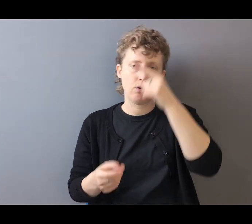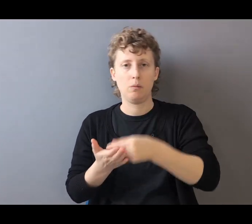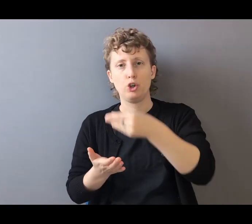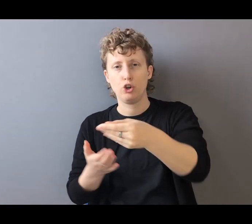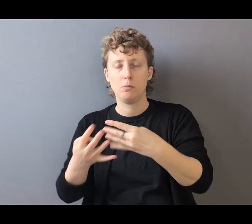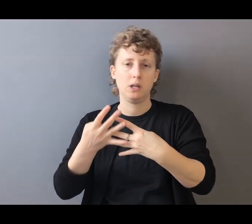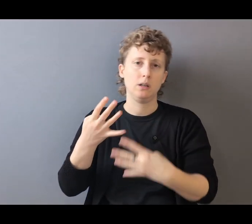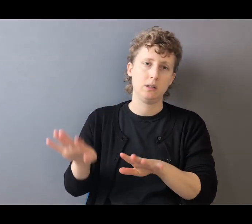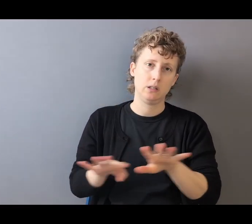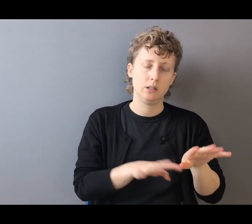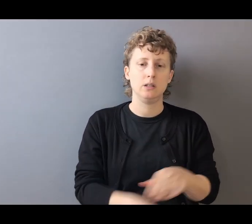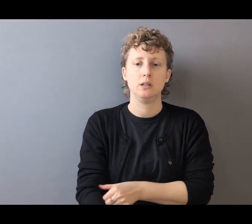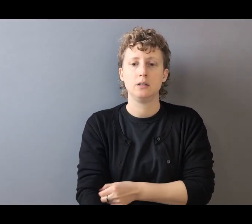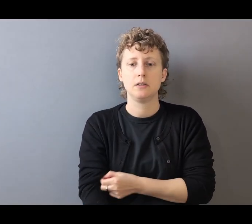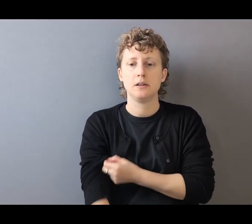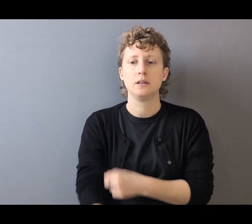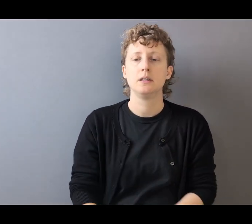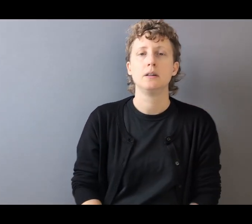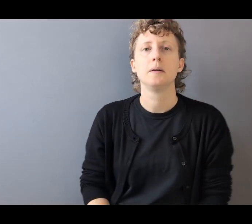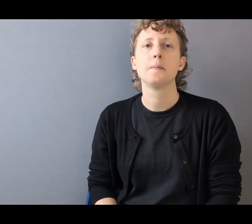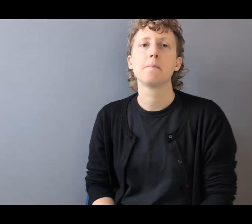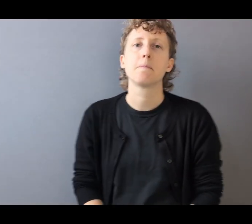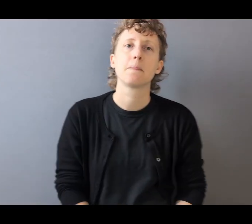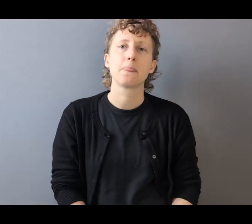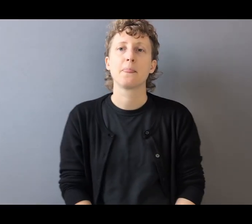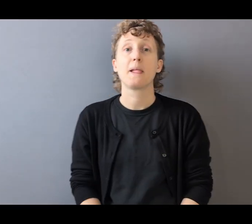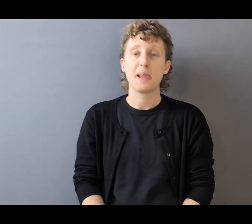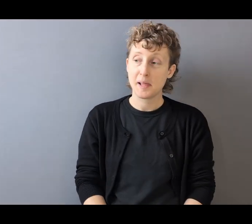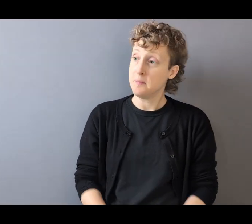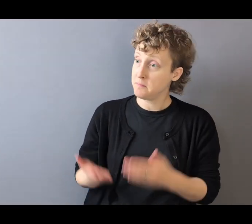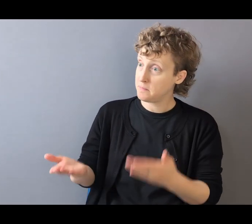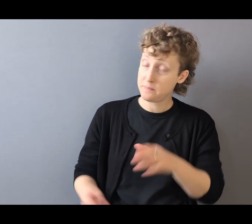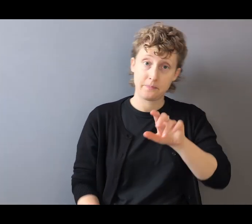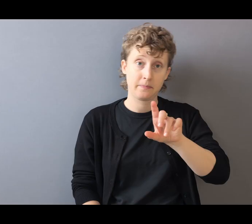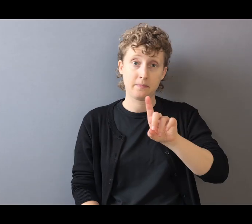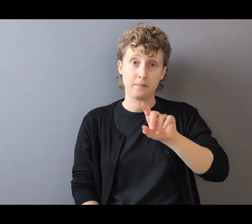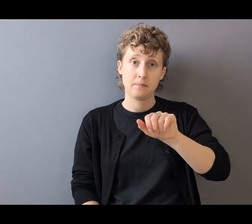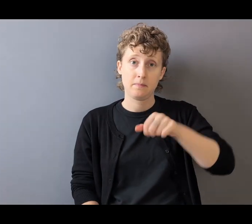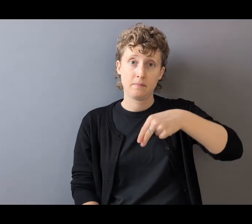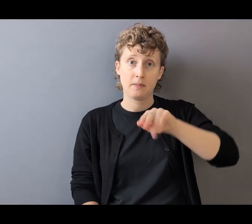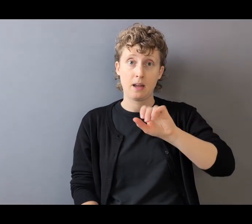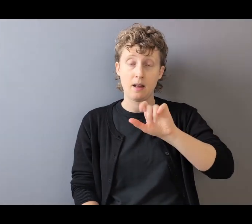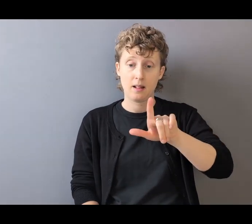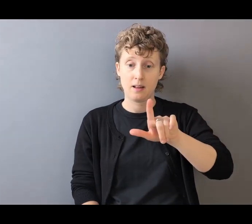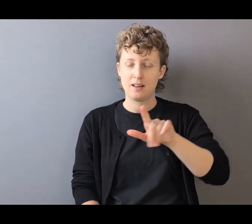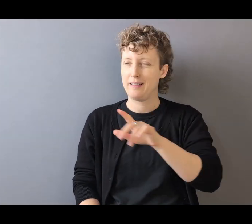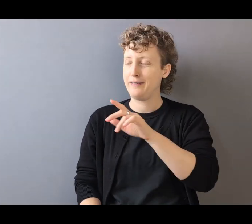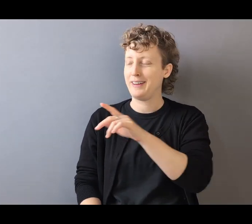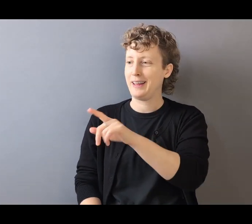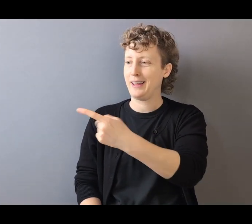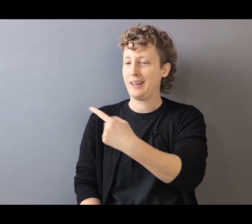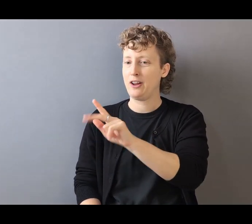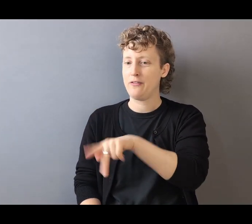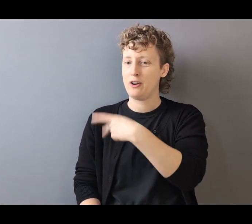Yes. So Daniel, we are having kind of the reversed relationship, because we